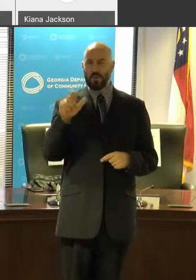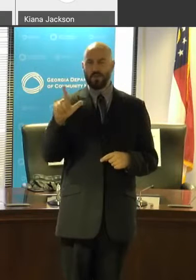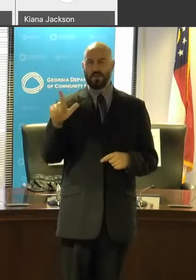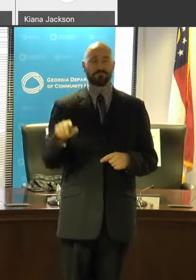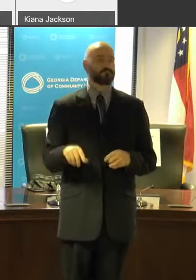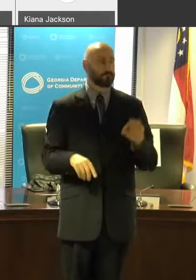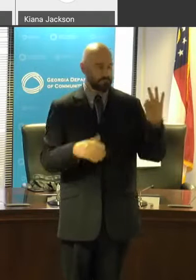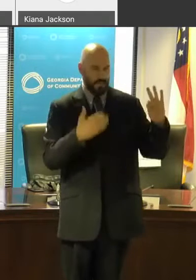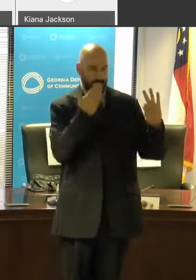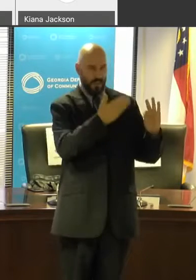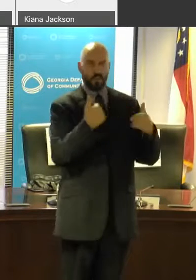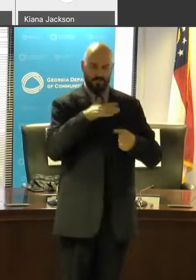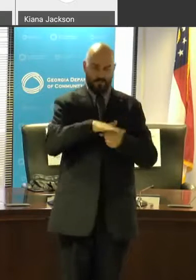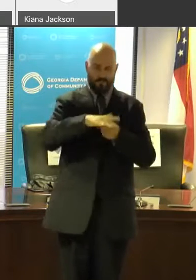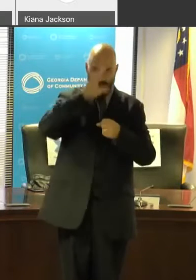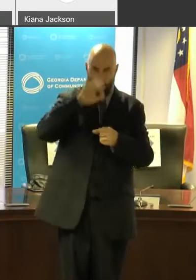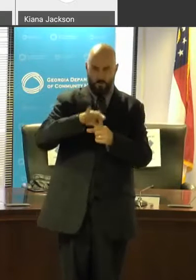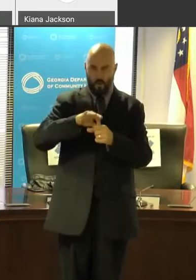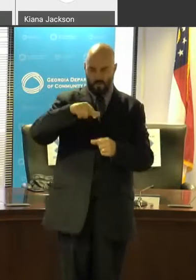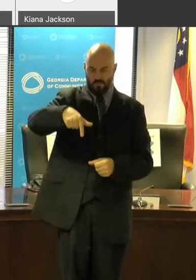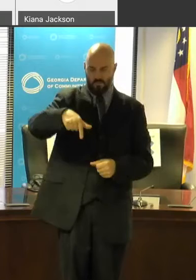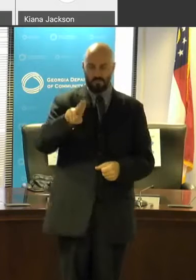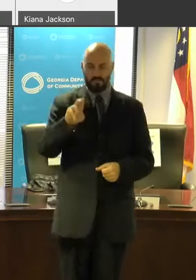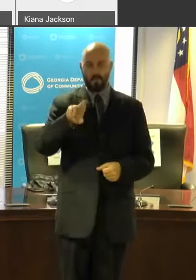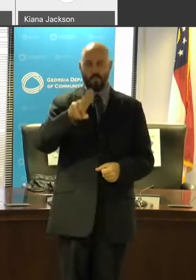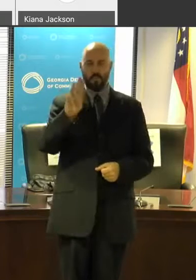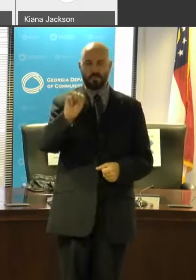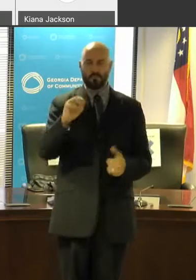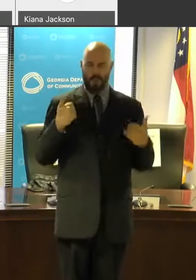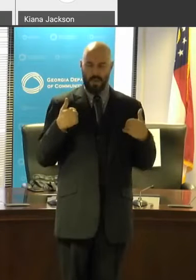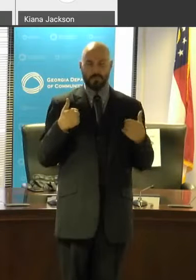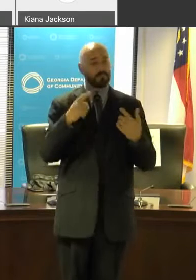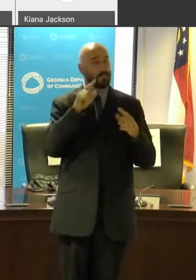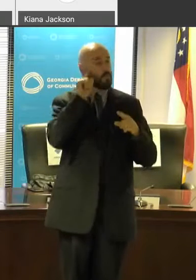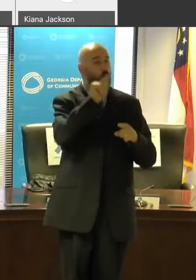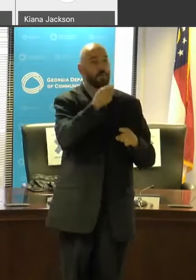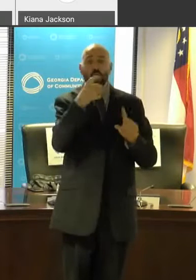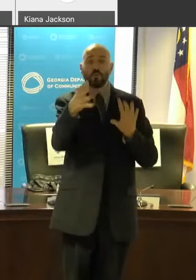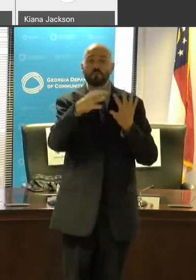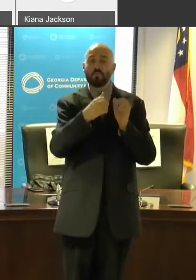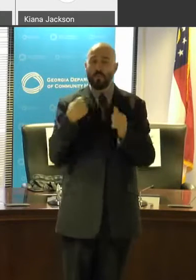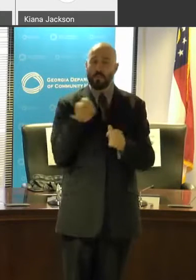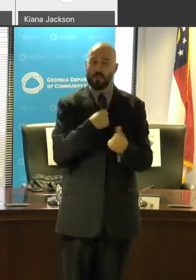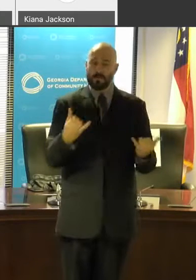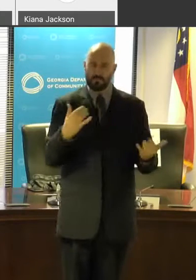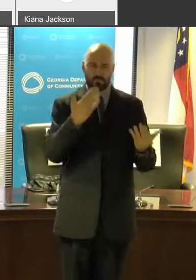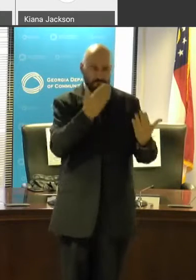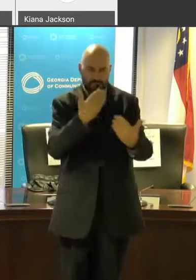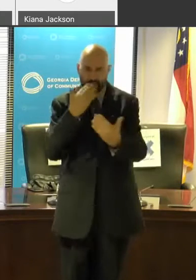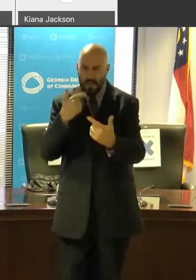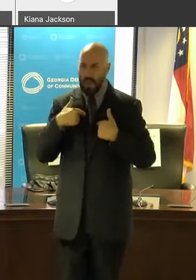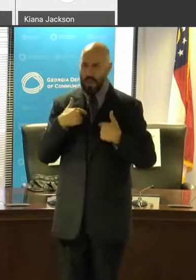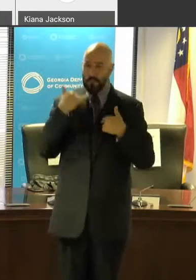have a quorum, and thank everyone for joining us this morning. I'm doing the call here this morning from the boardroom along